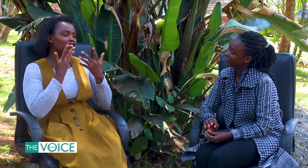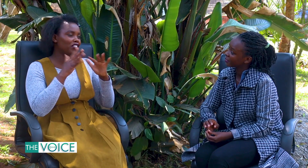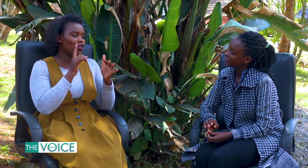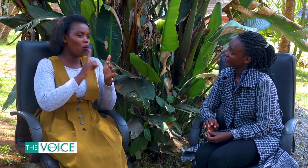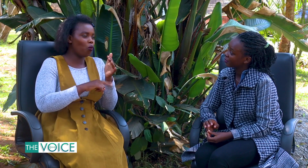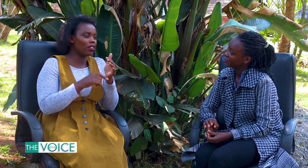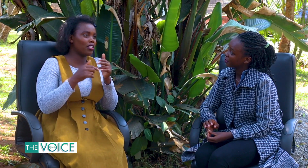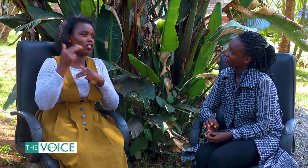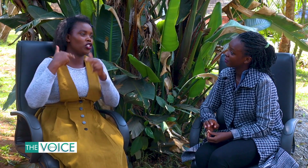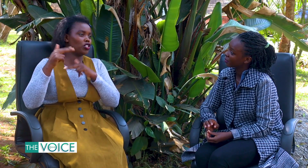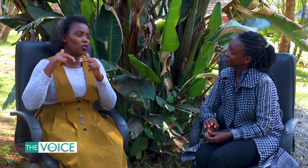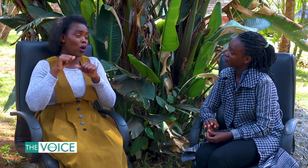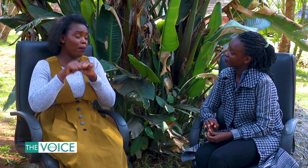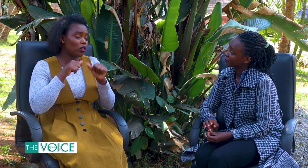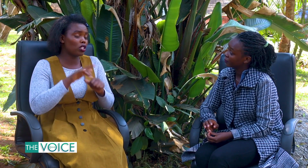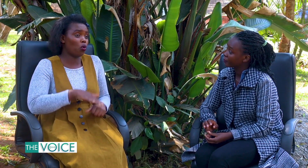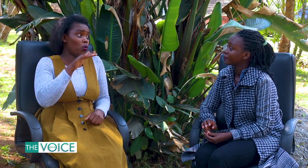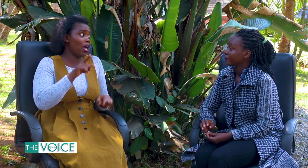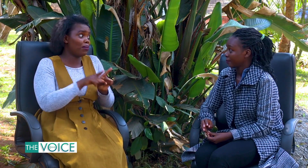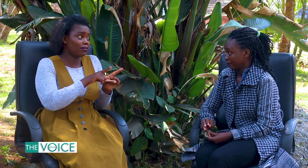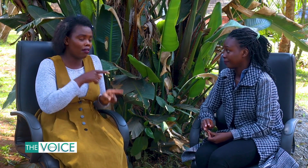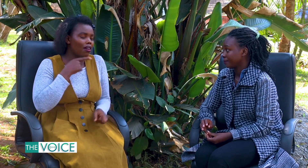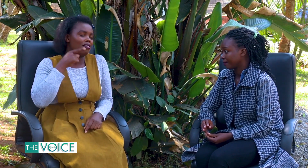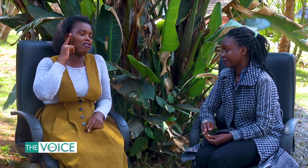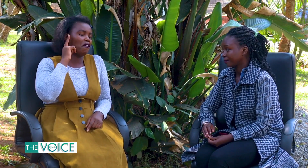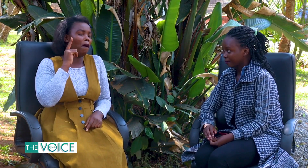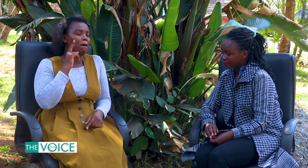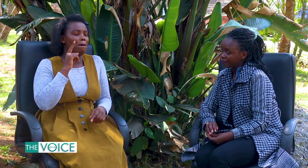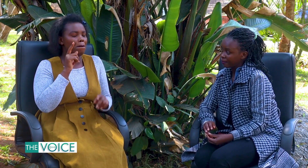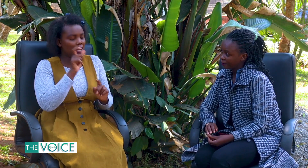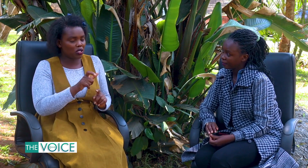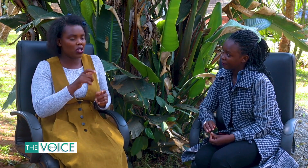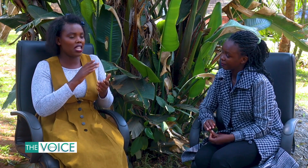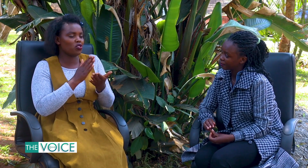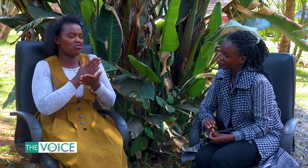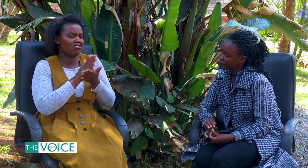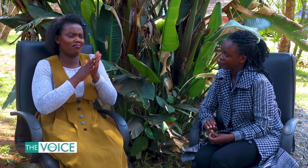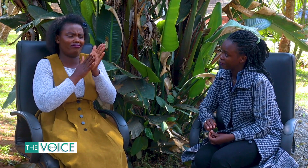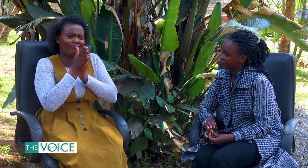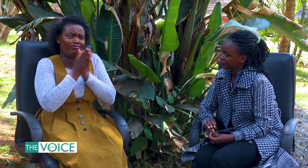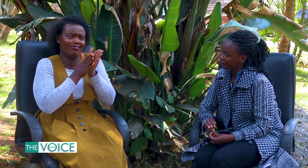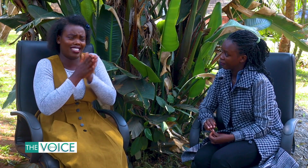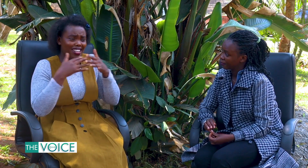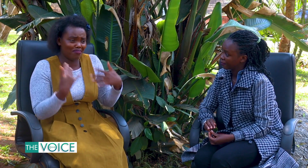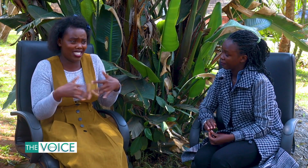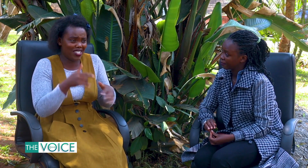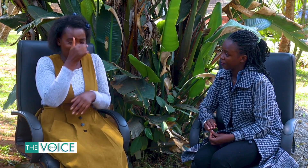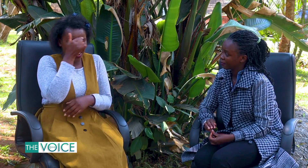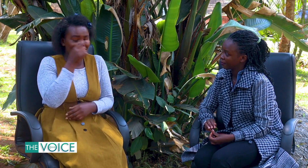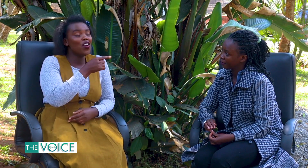almost like the way you have shared the history of deaf schools. It's very interesting, because you had